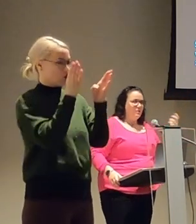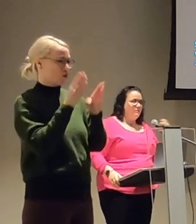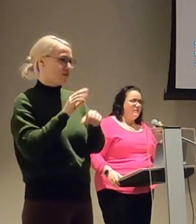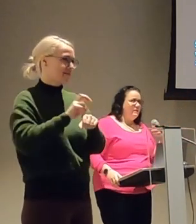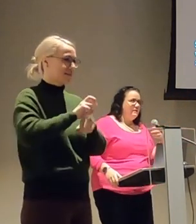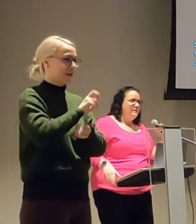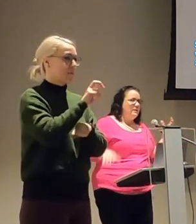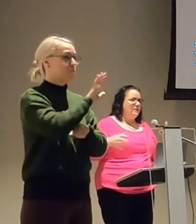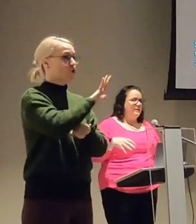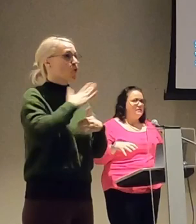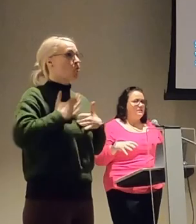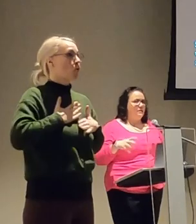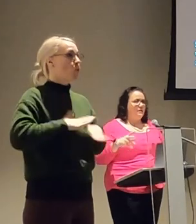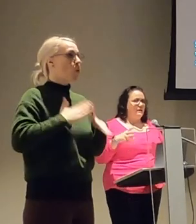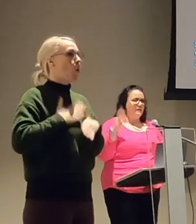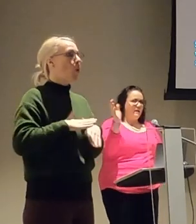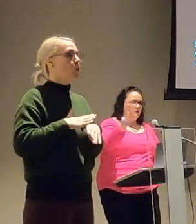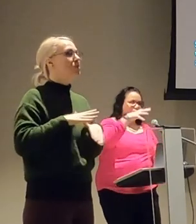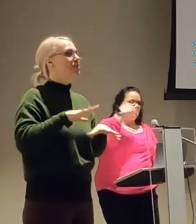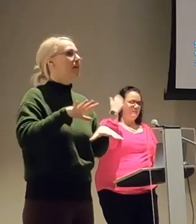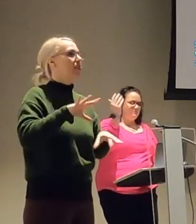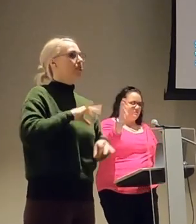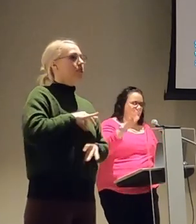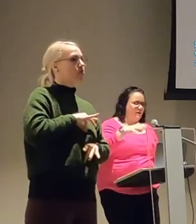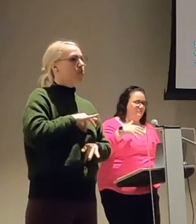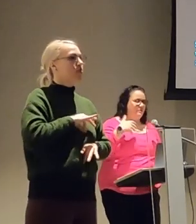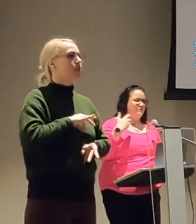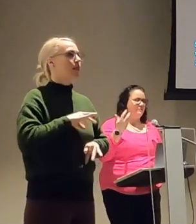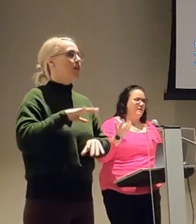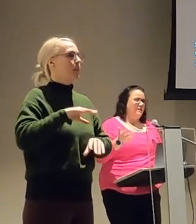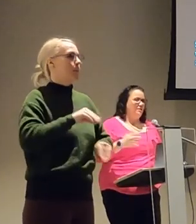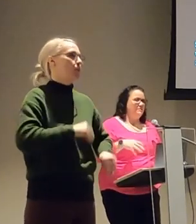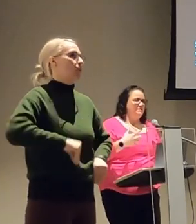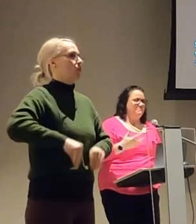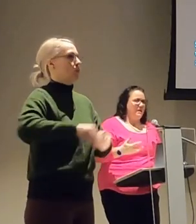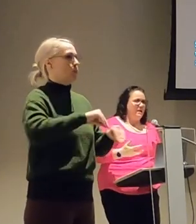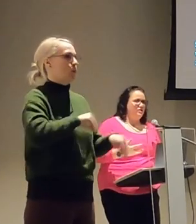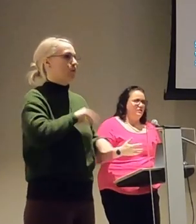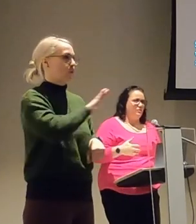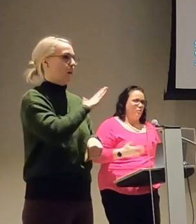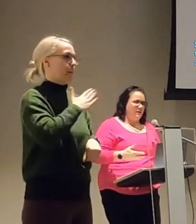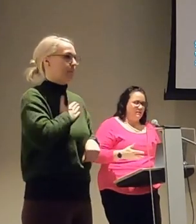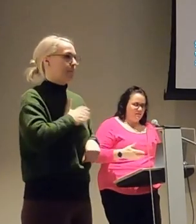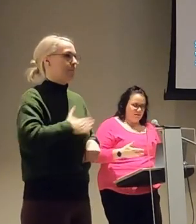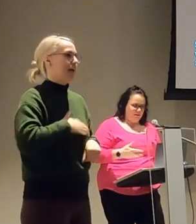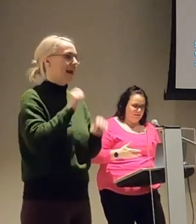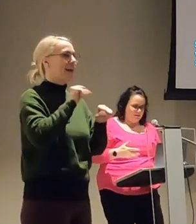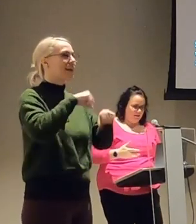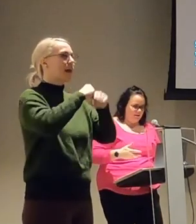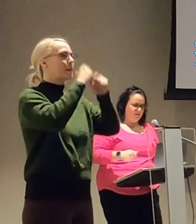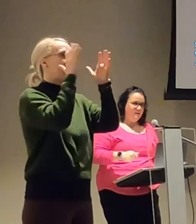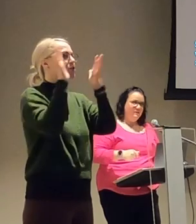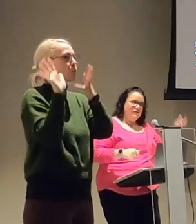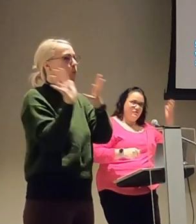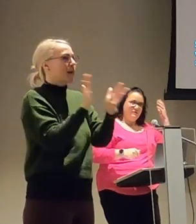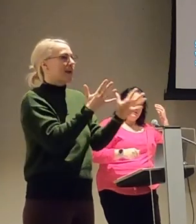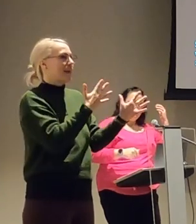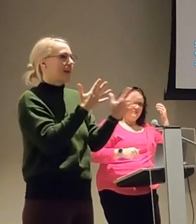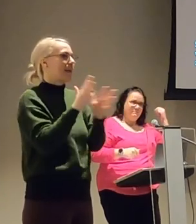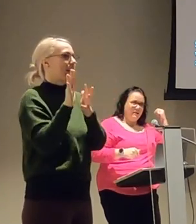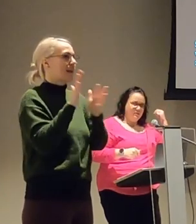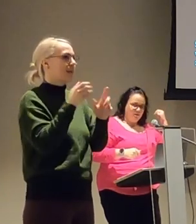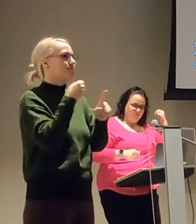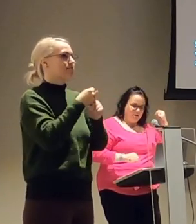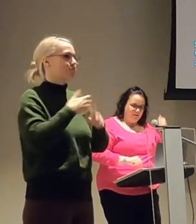The clothing clings to her and kind of wisps around her. You almost imagine the wind in the scene.